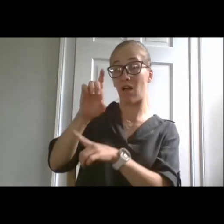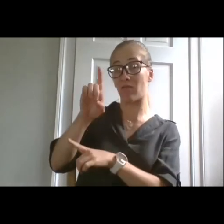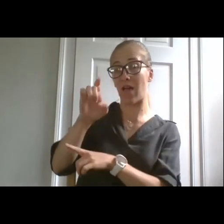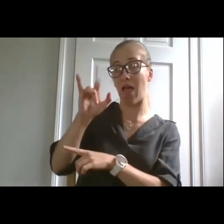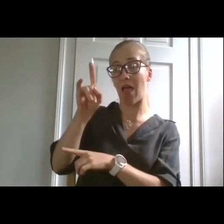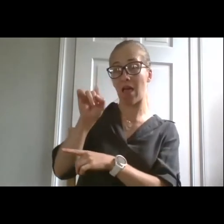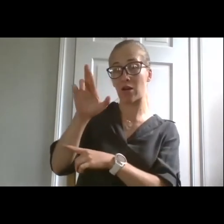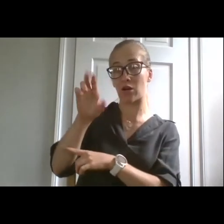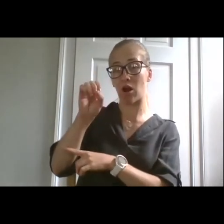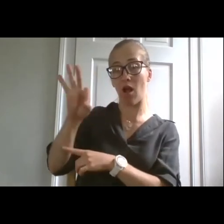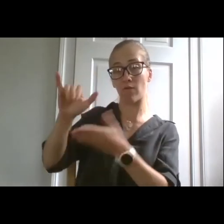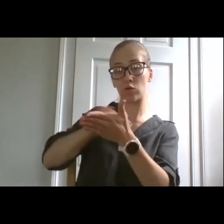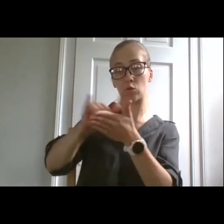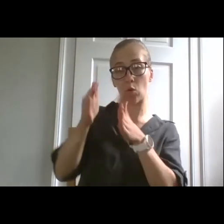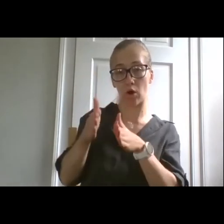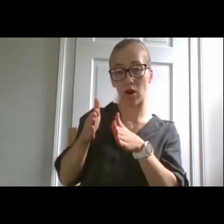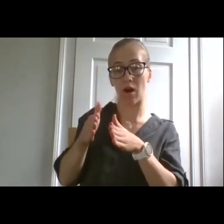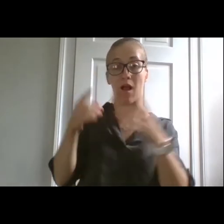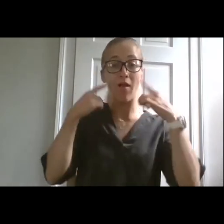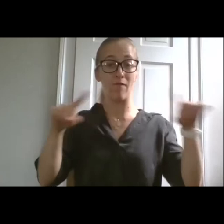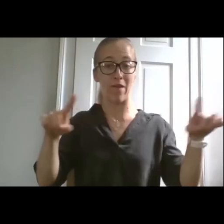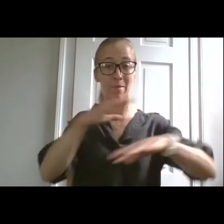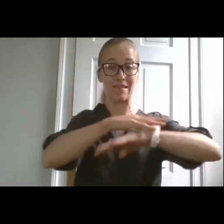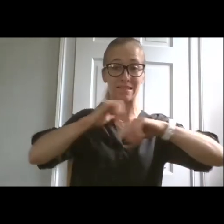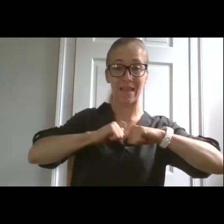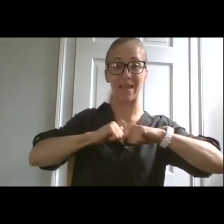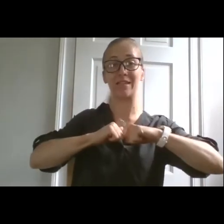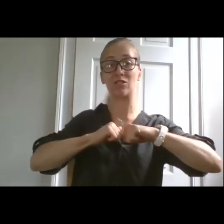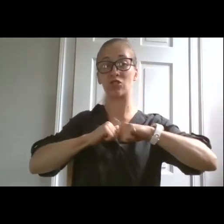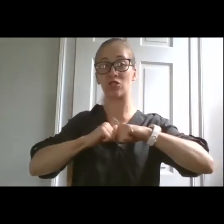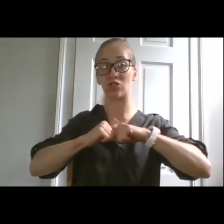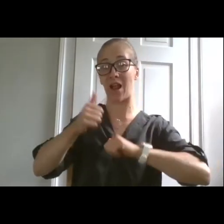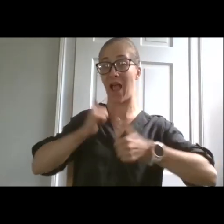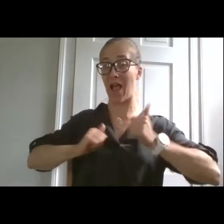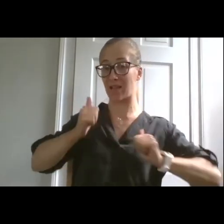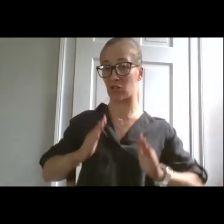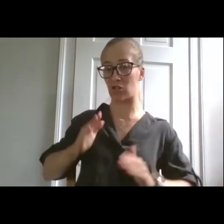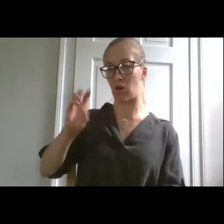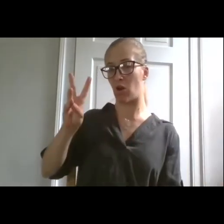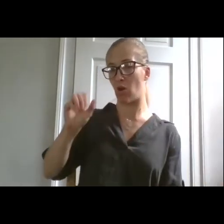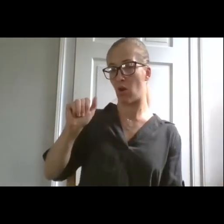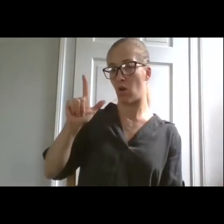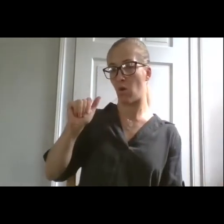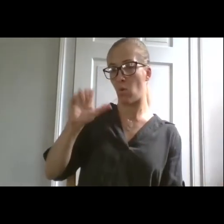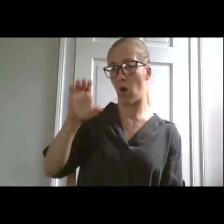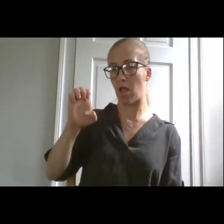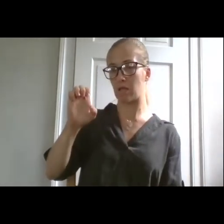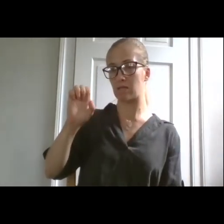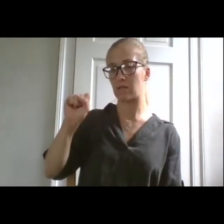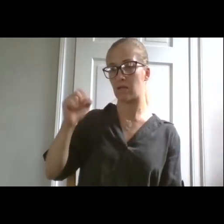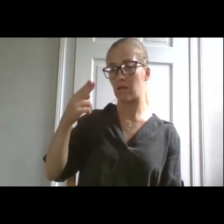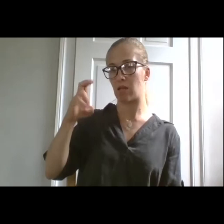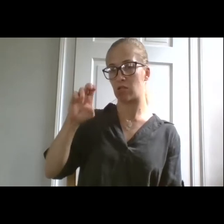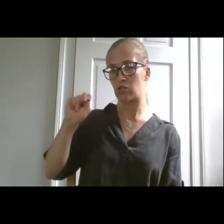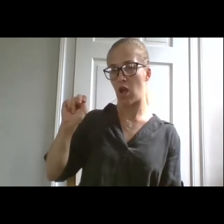while, a famous stage and screen actor named Wallace Shawn. Now, Wallace Shawn was in a movie you may have